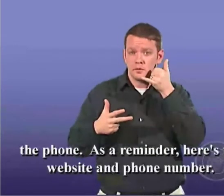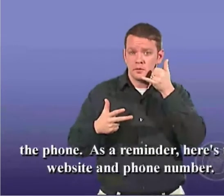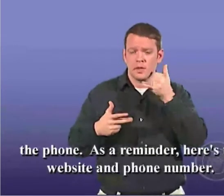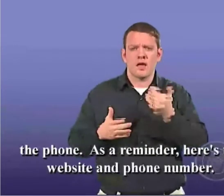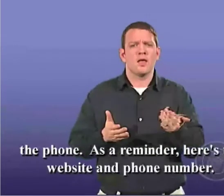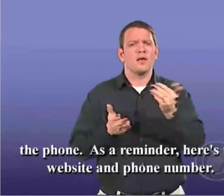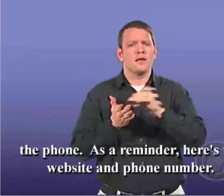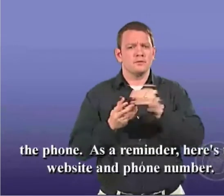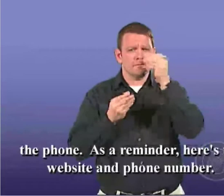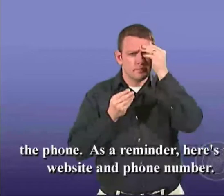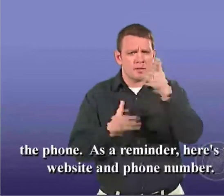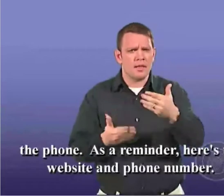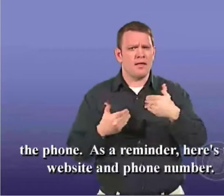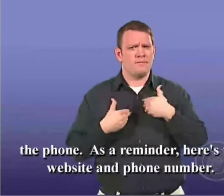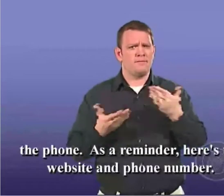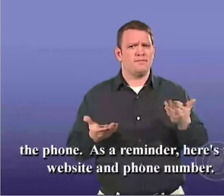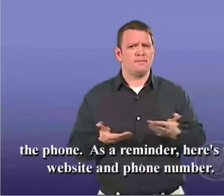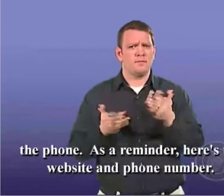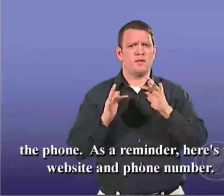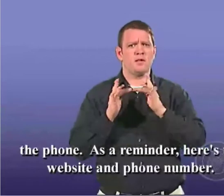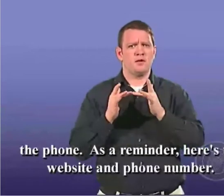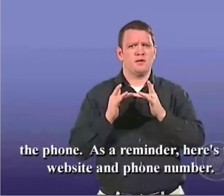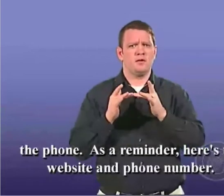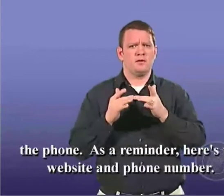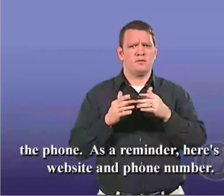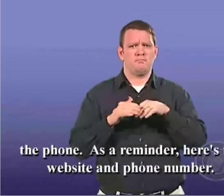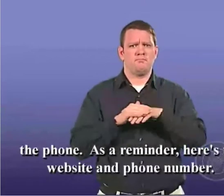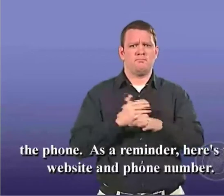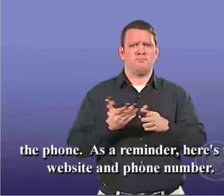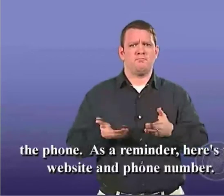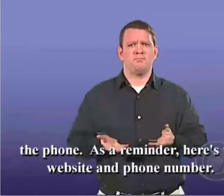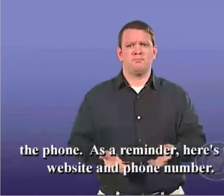As a reminder, here's the website and phone number.